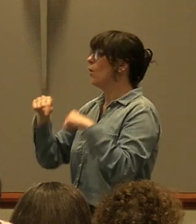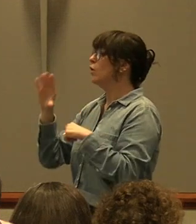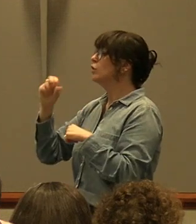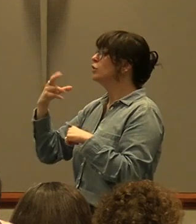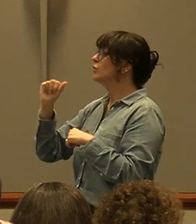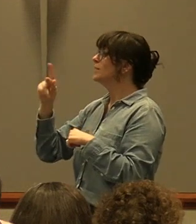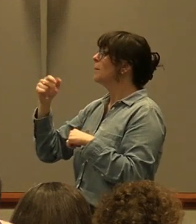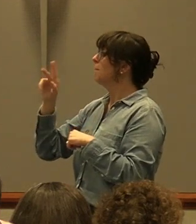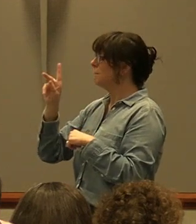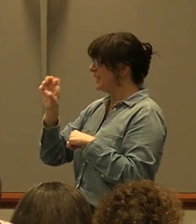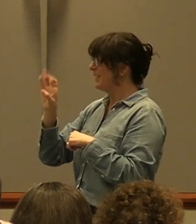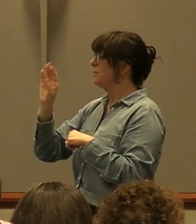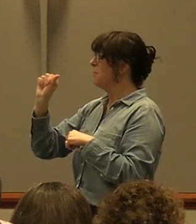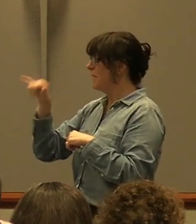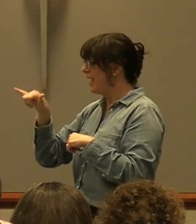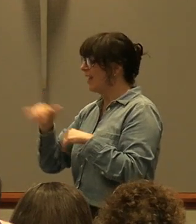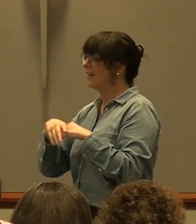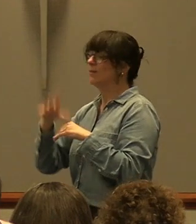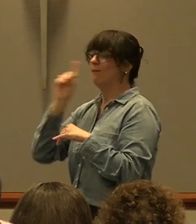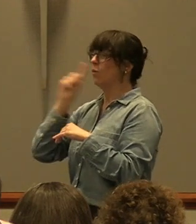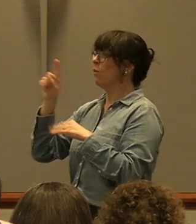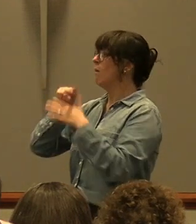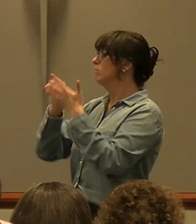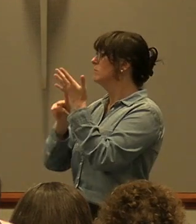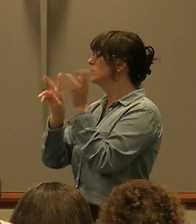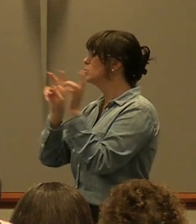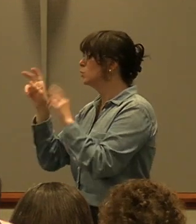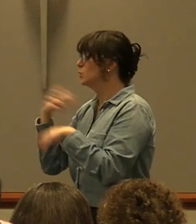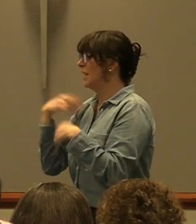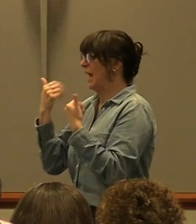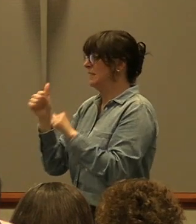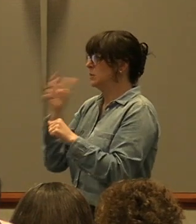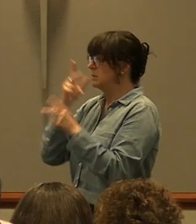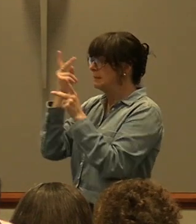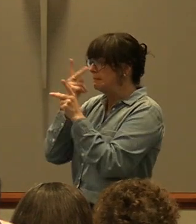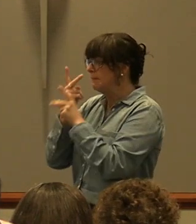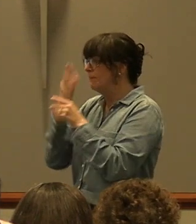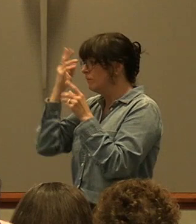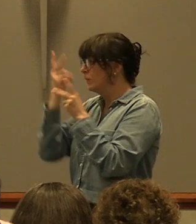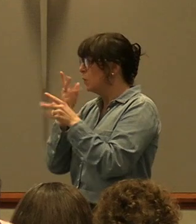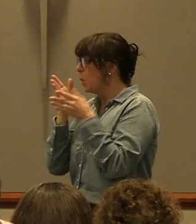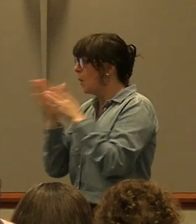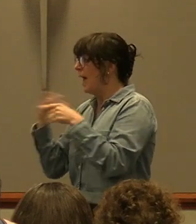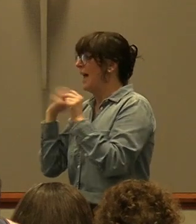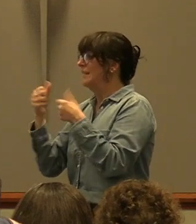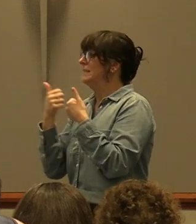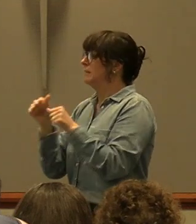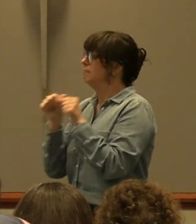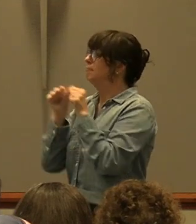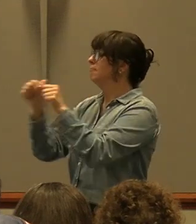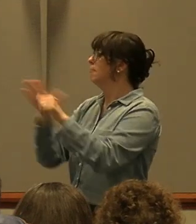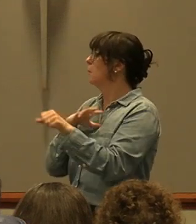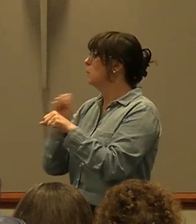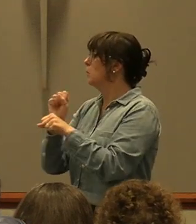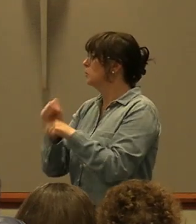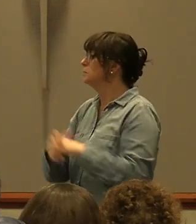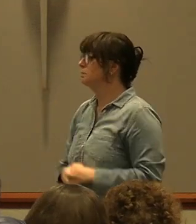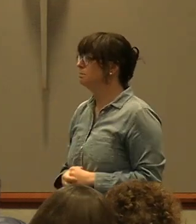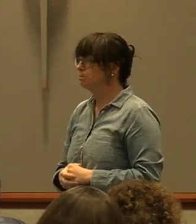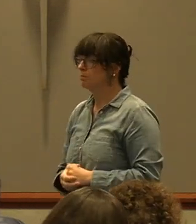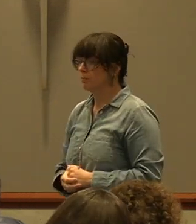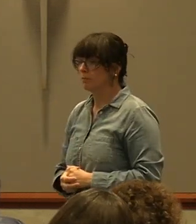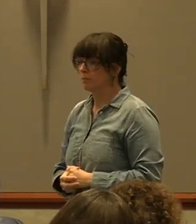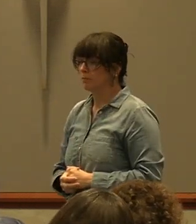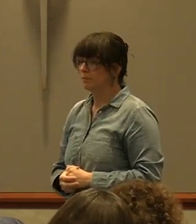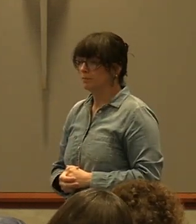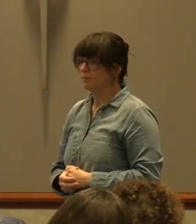Bay, for those issues. I'll find a way that I'll be able to contribute. Wonderful.